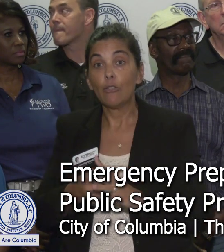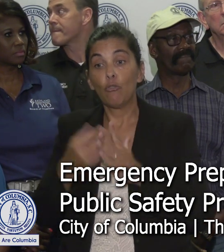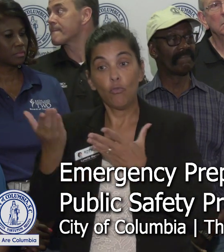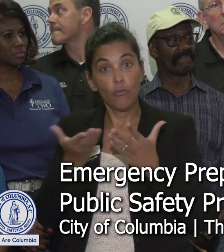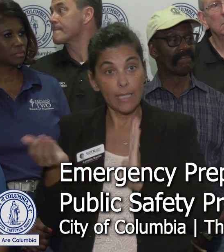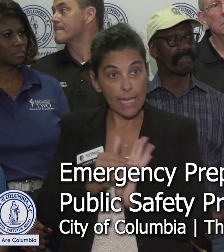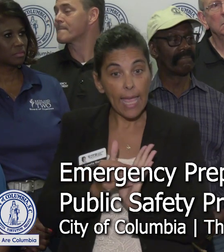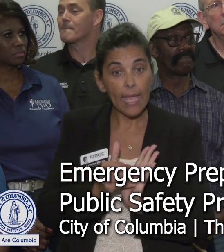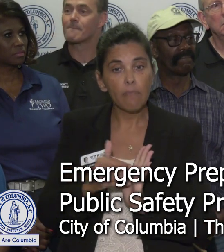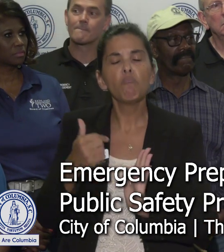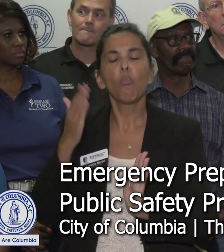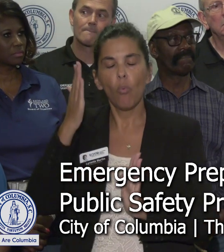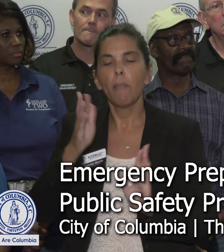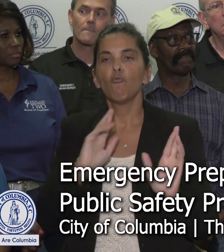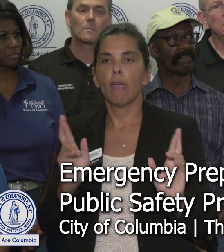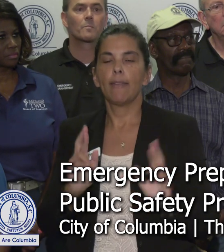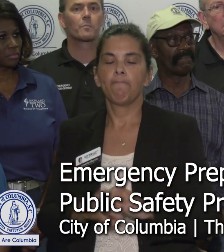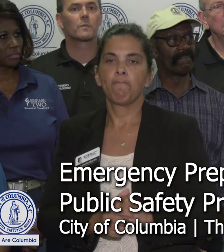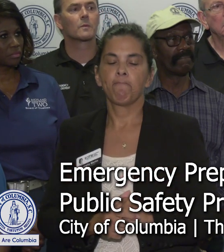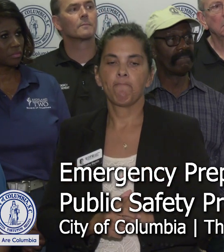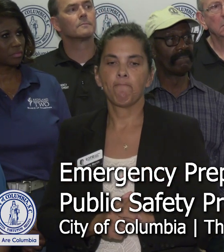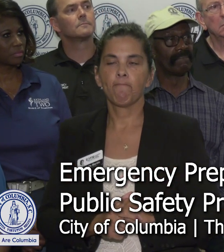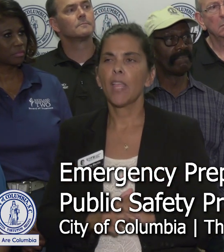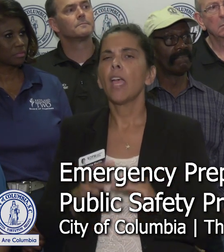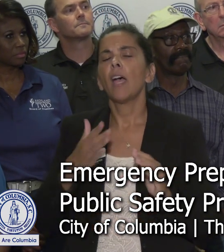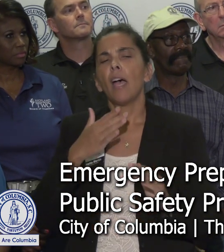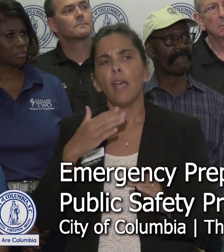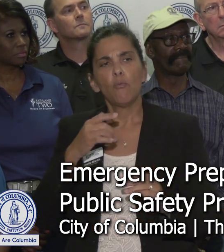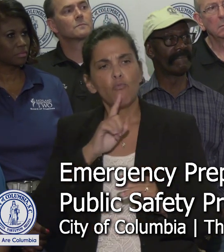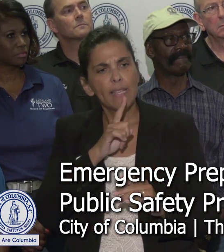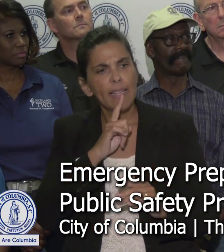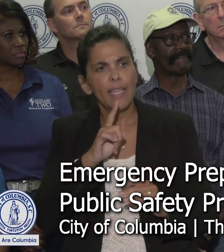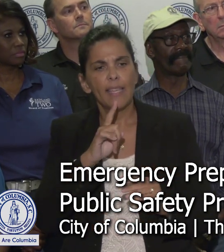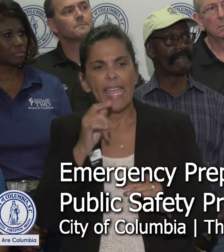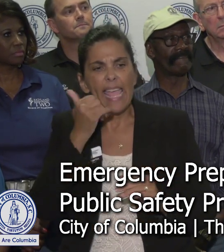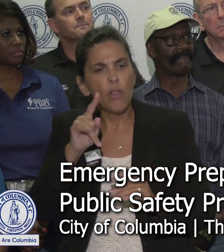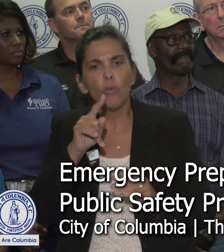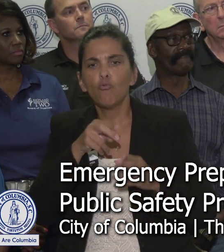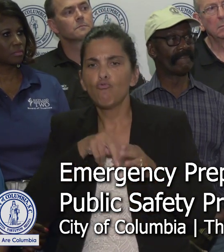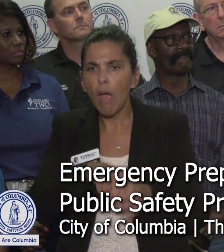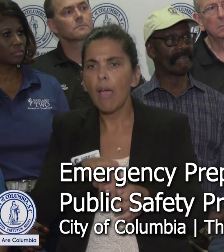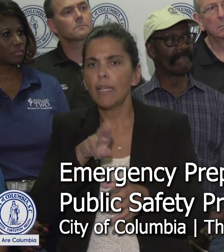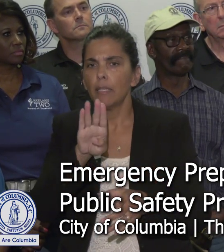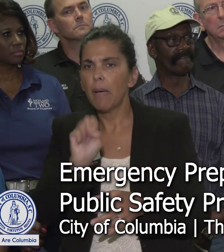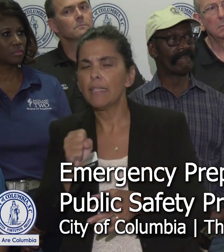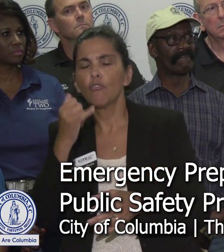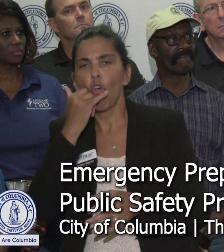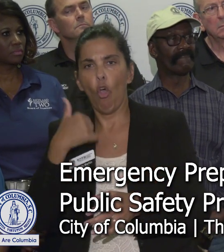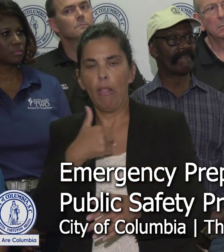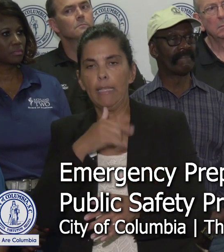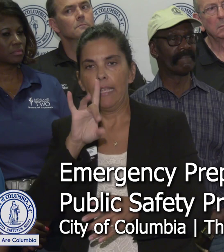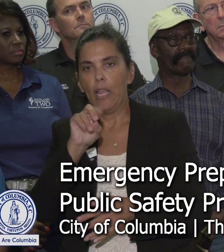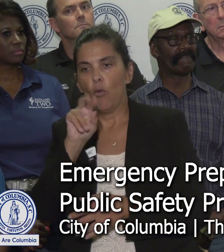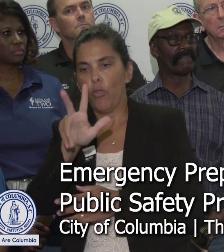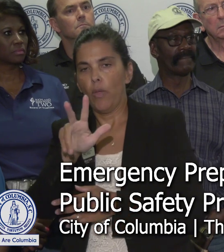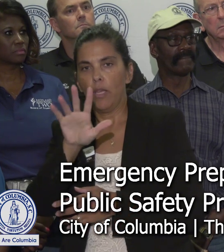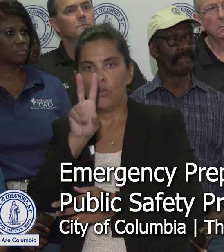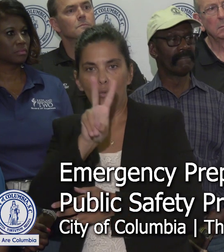service, we'll be prepared to do so. And I would encourage our passengers to contact us at